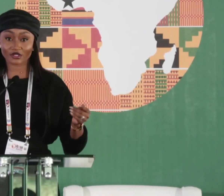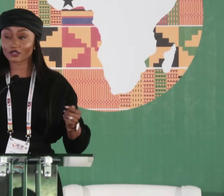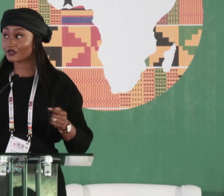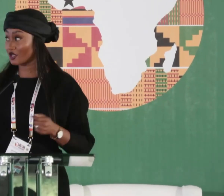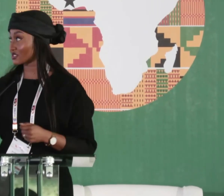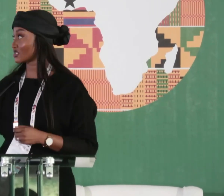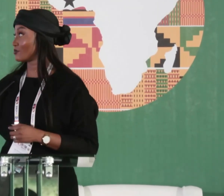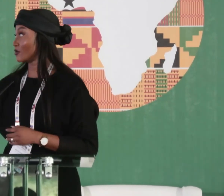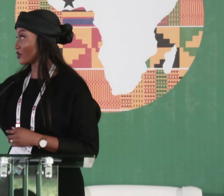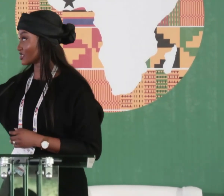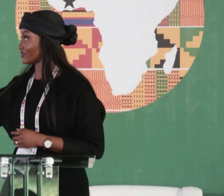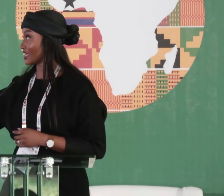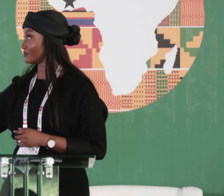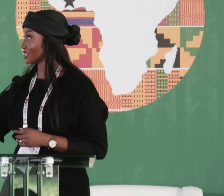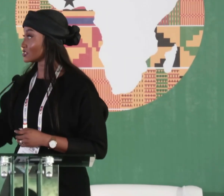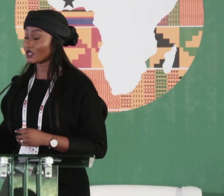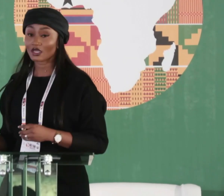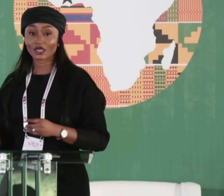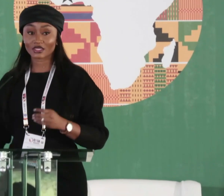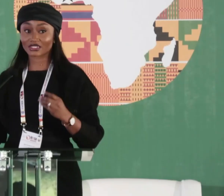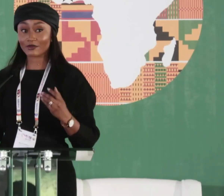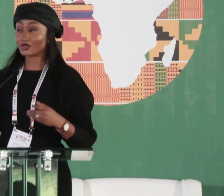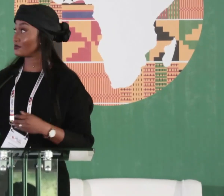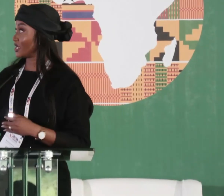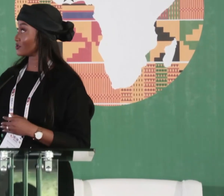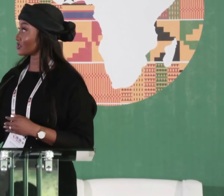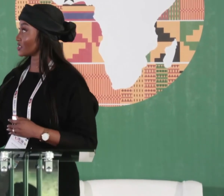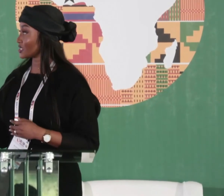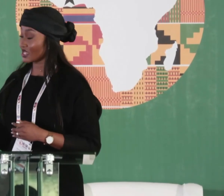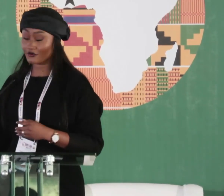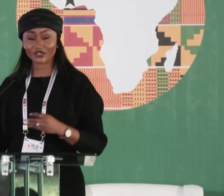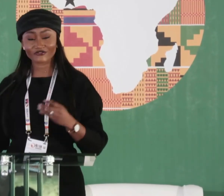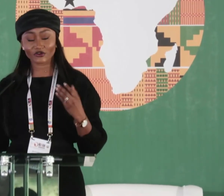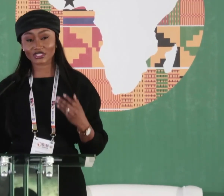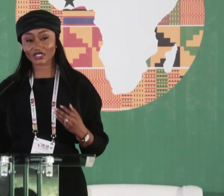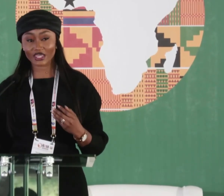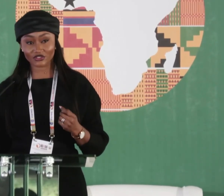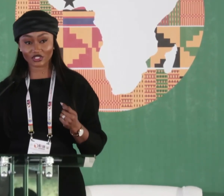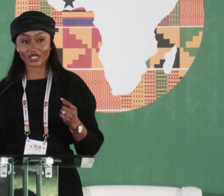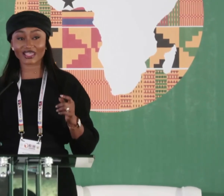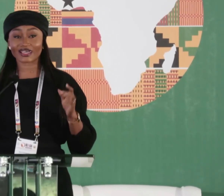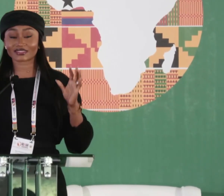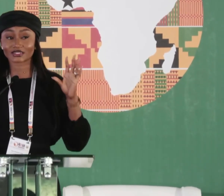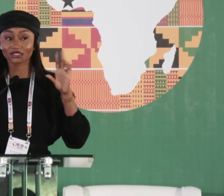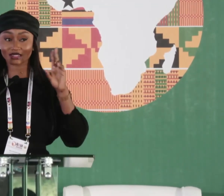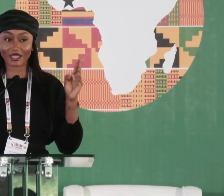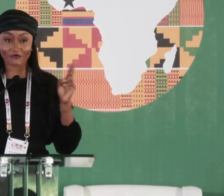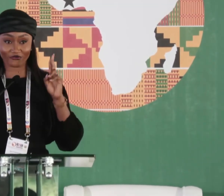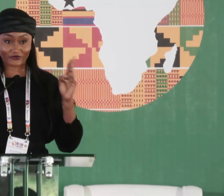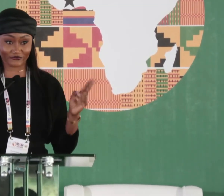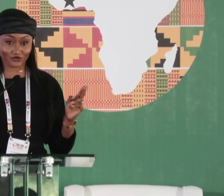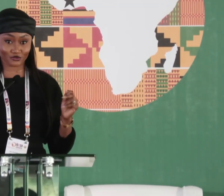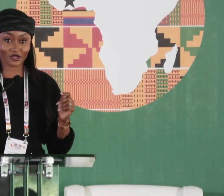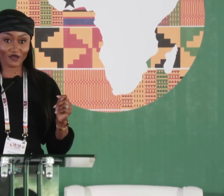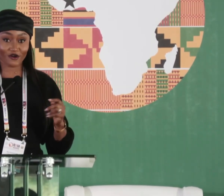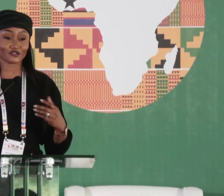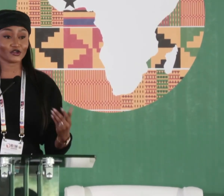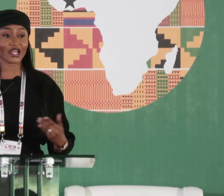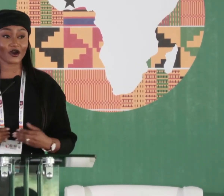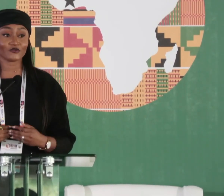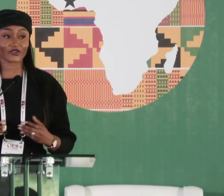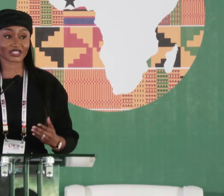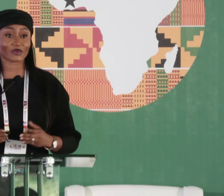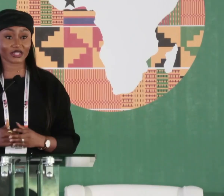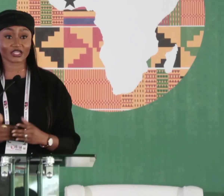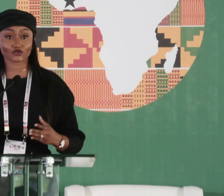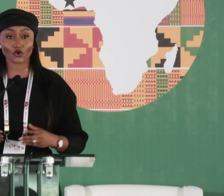period, thus a purposive sampling. This happened in Plateau State across 14 LGAs as at the time of review, although now